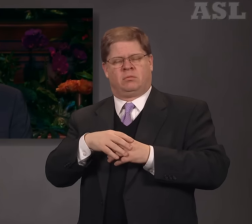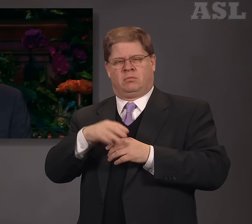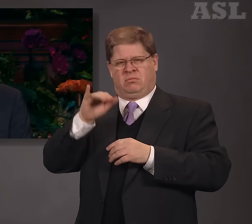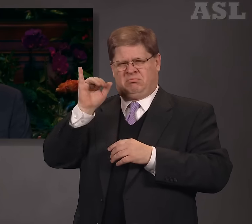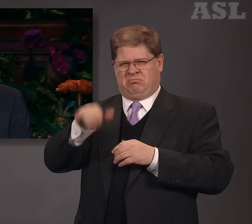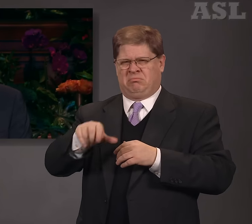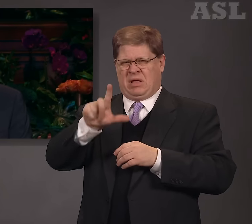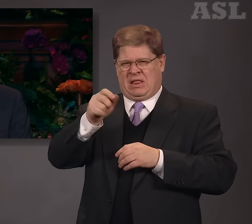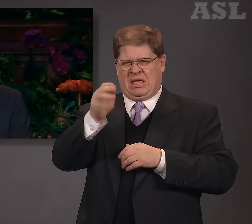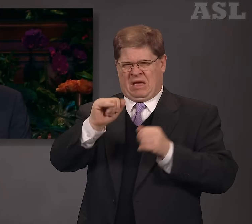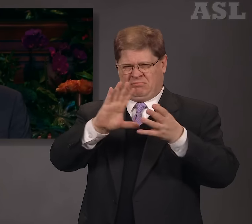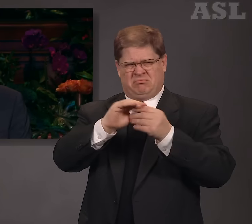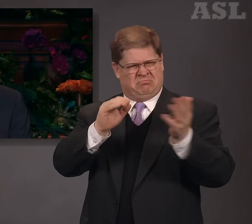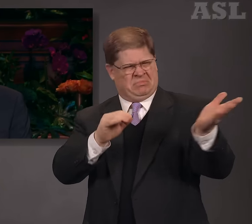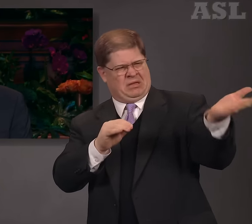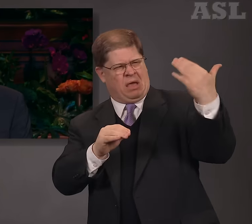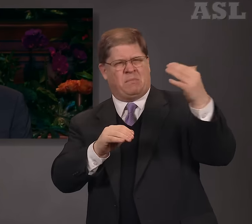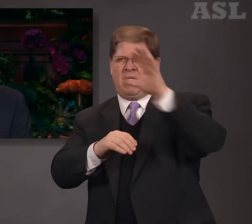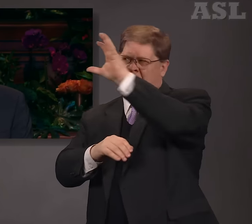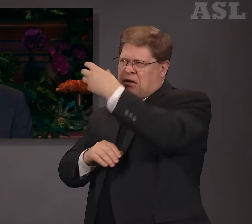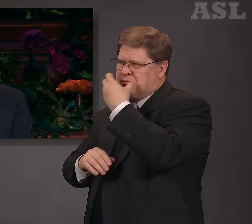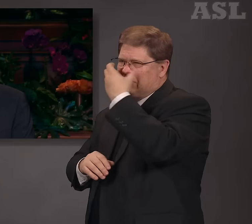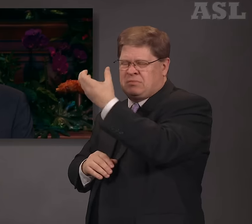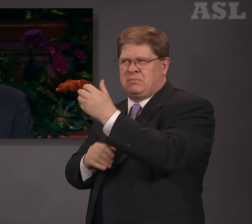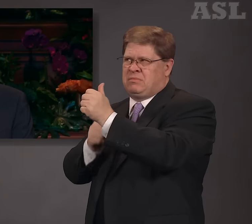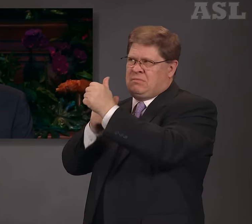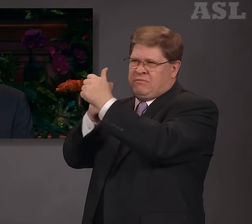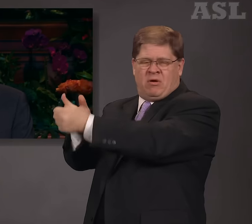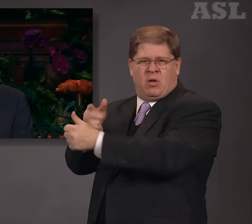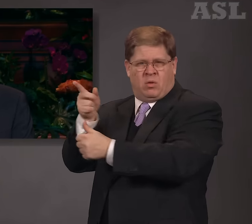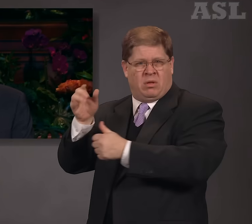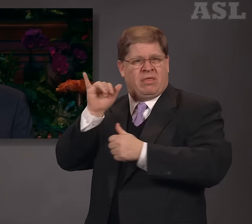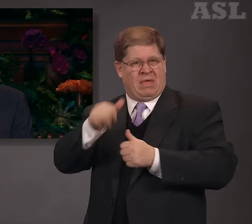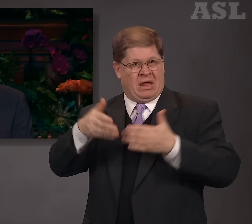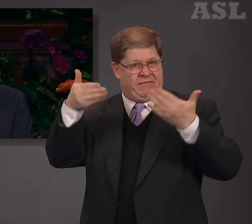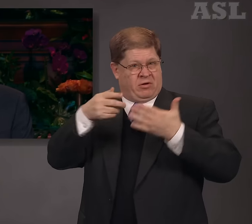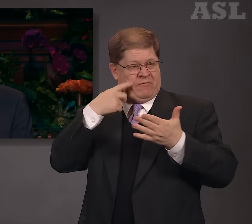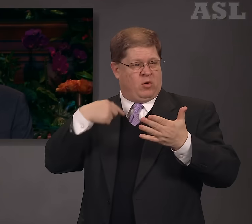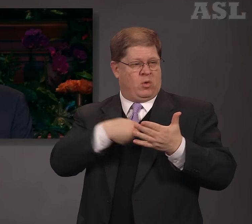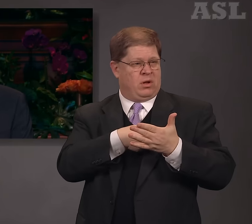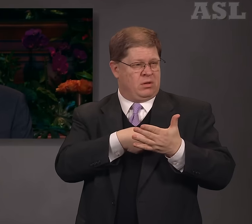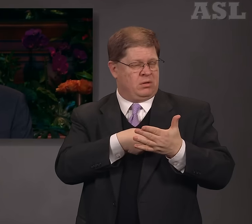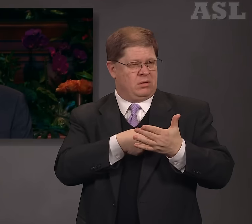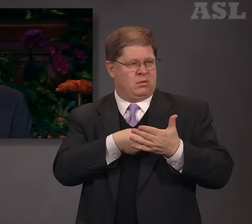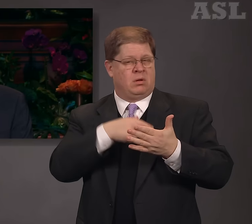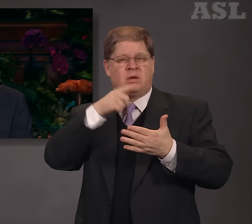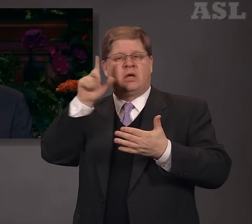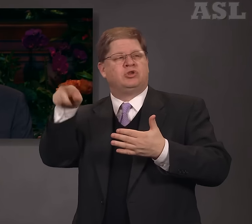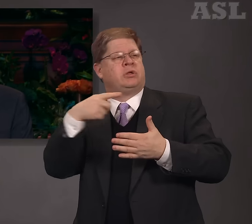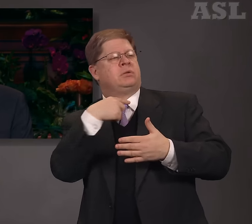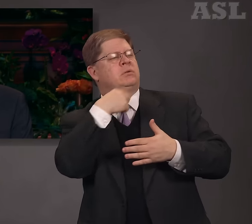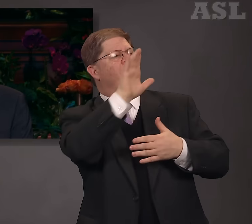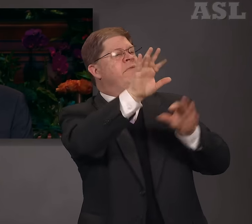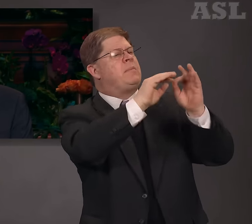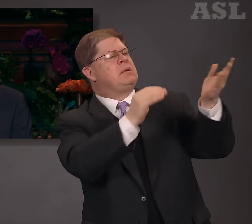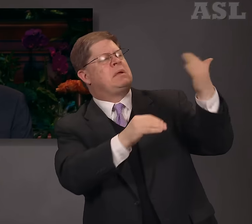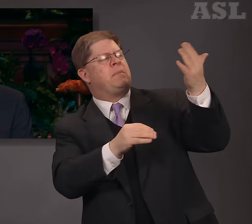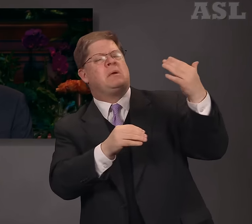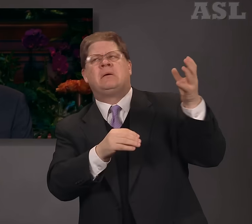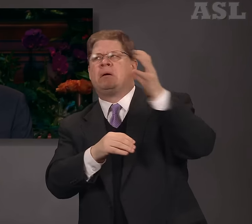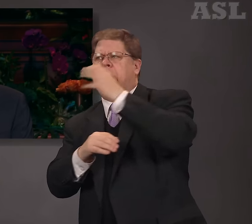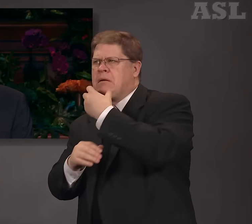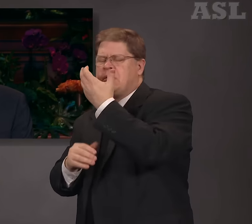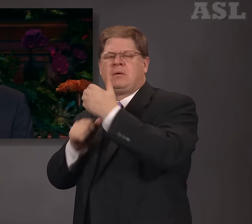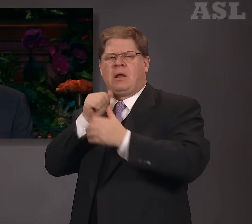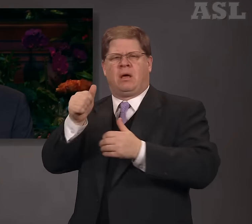life by holding fast to the Word of God is not just an invitation from Lehi to his family, and it is not just